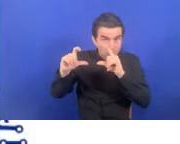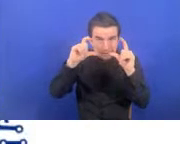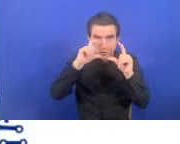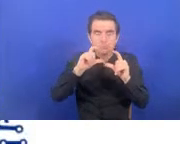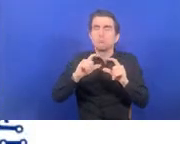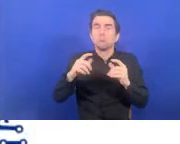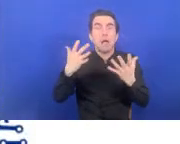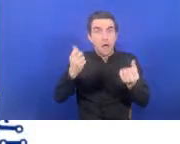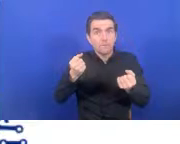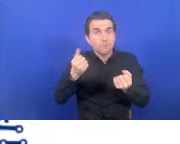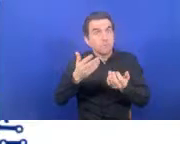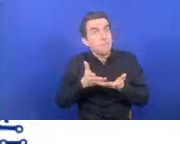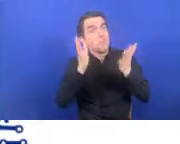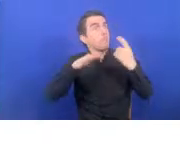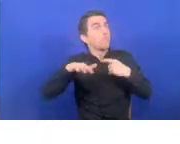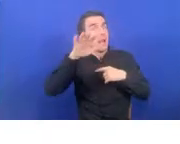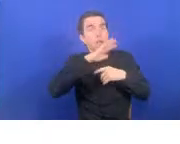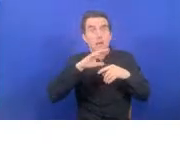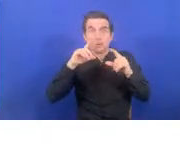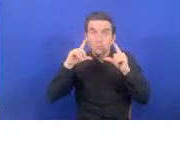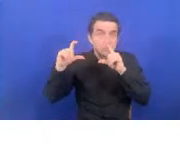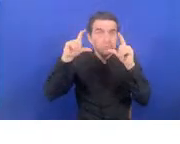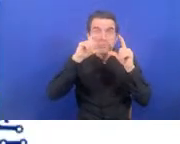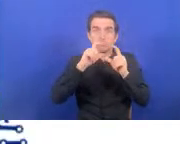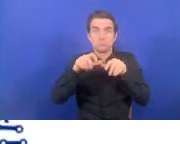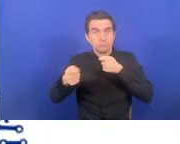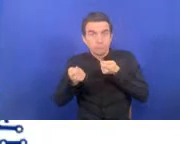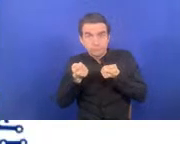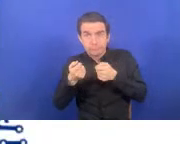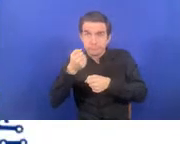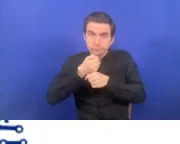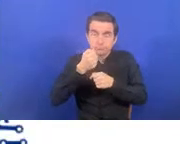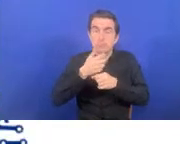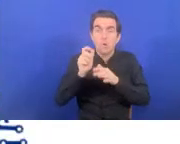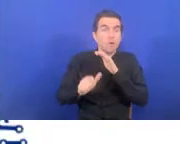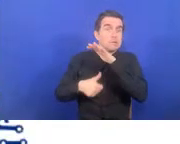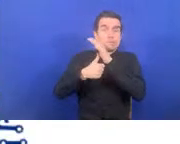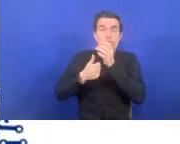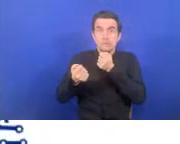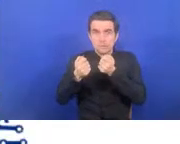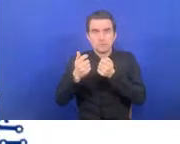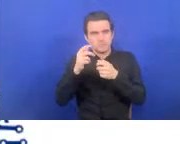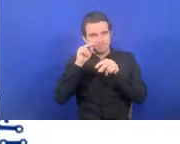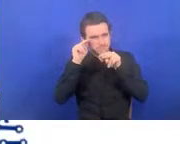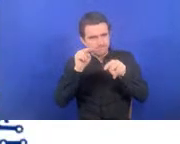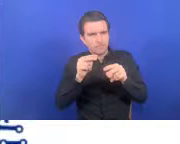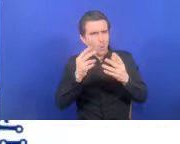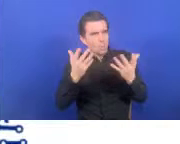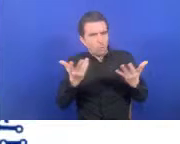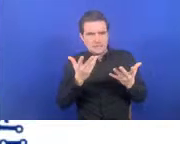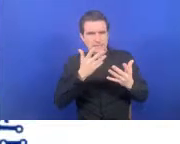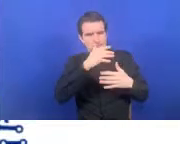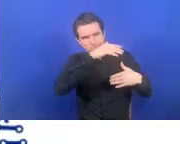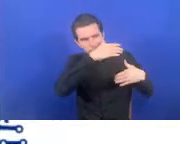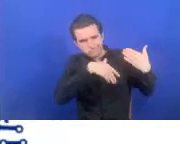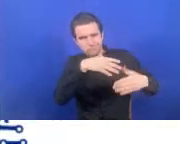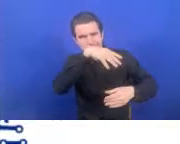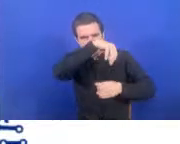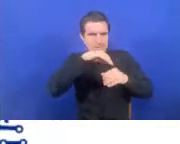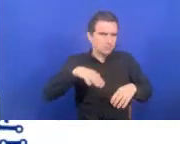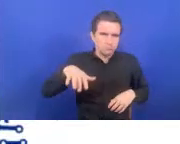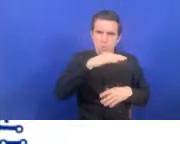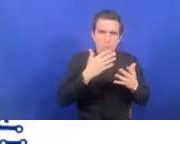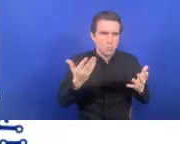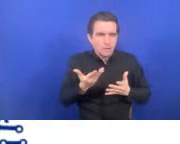sector. So for our work, our collaborative work, with UN Women and